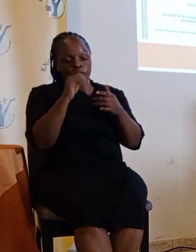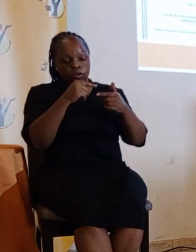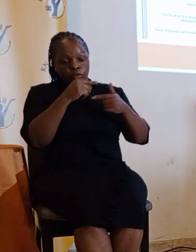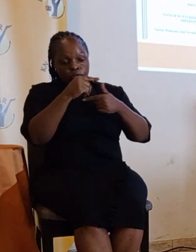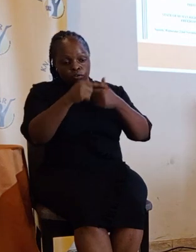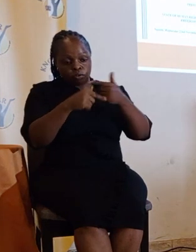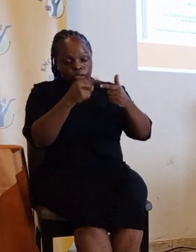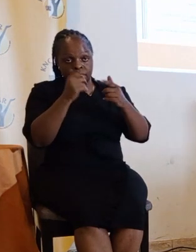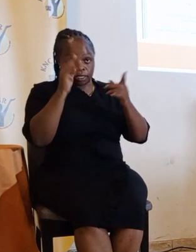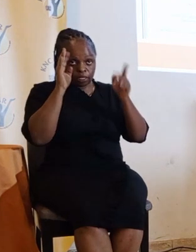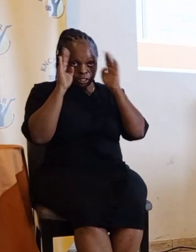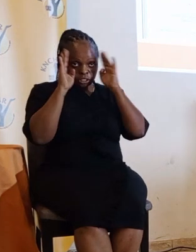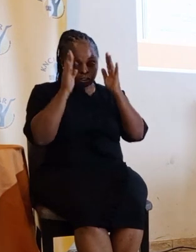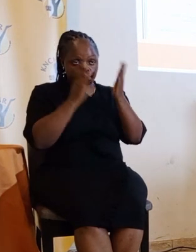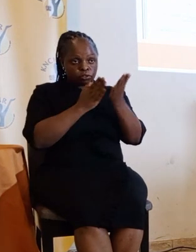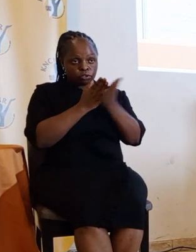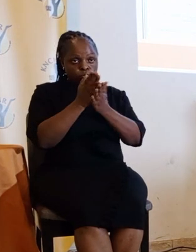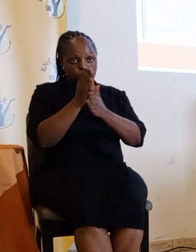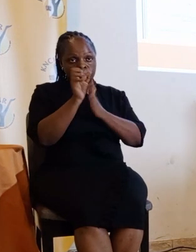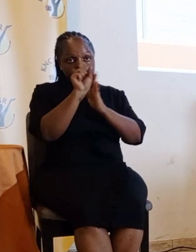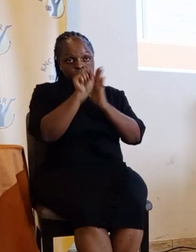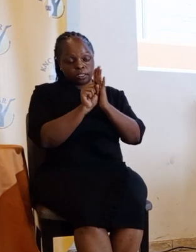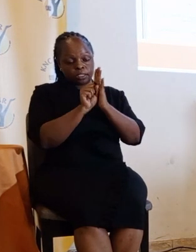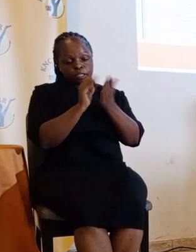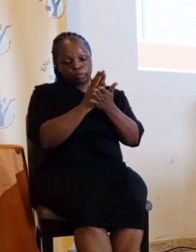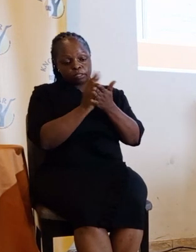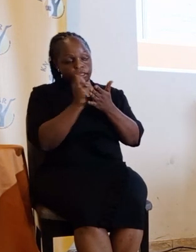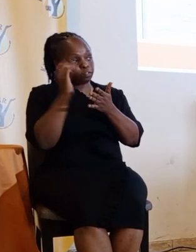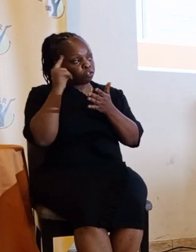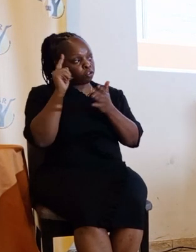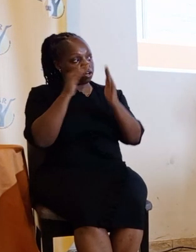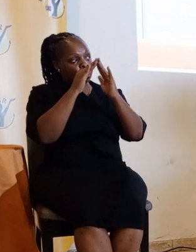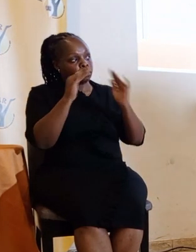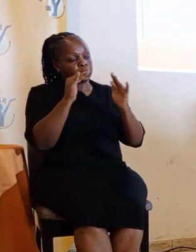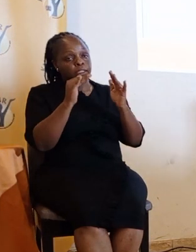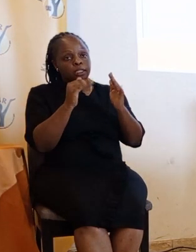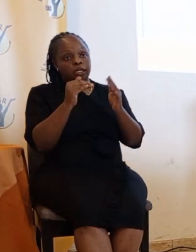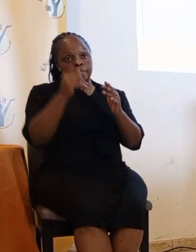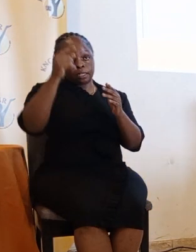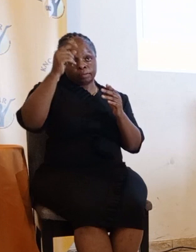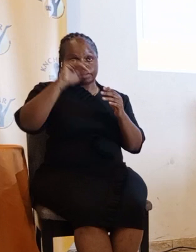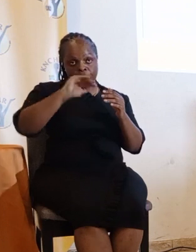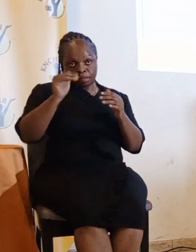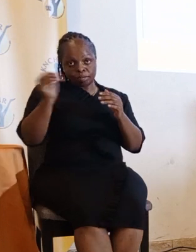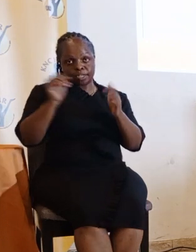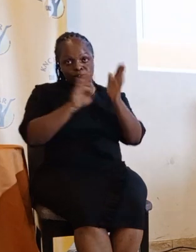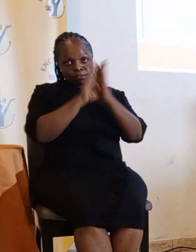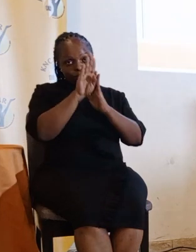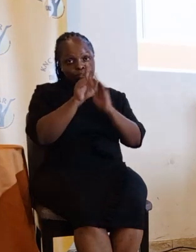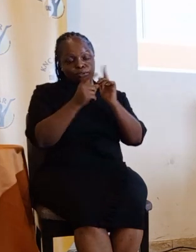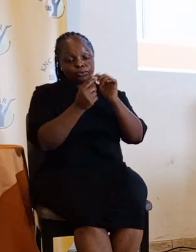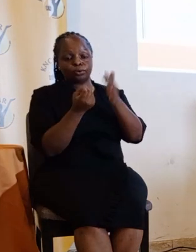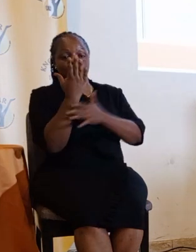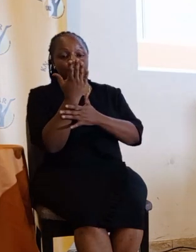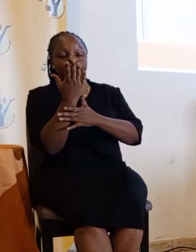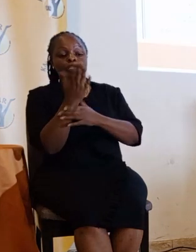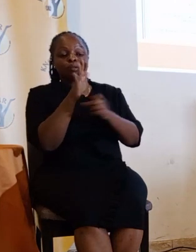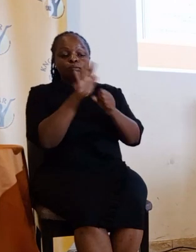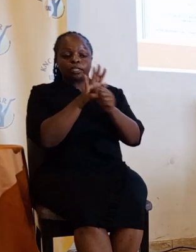ongoing initiative through the State Department for Housing and Urban Development to launch several potential